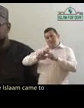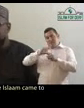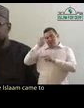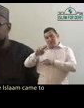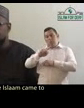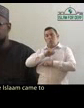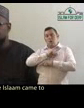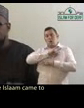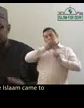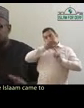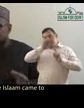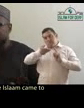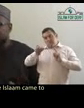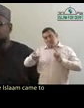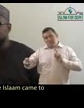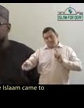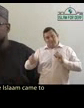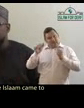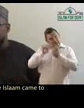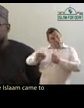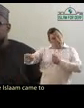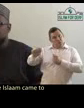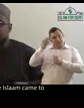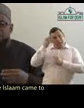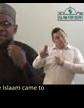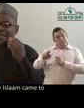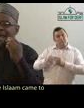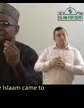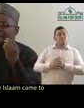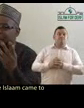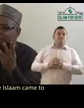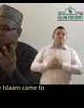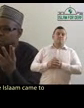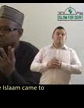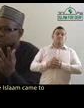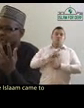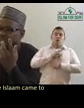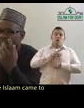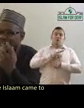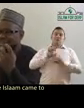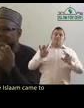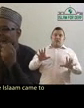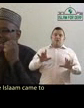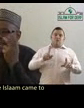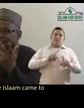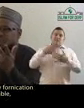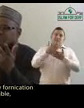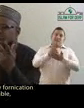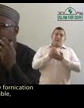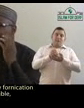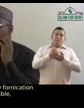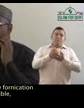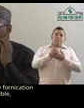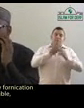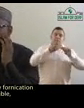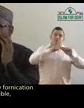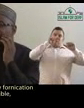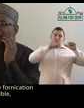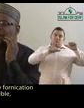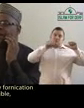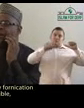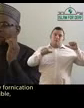name. She keeps her name. Because Islam came to protect the lineage. That's one of